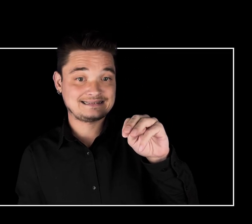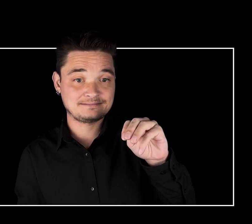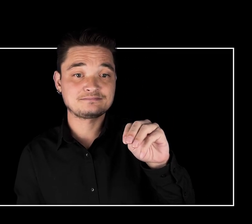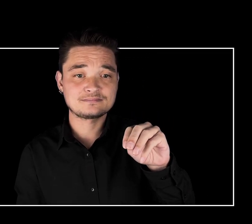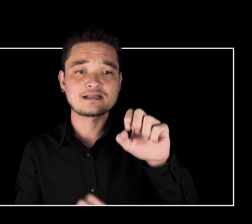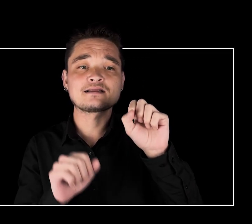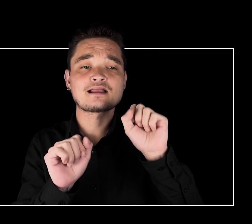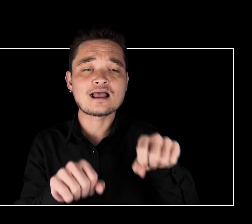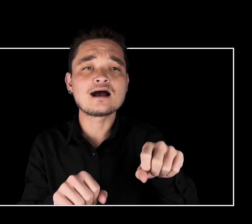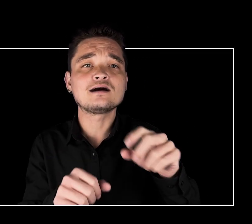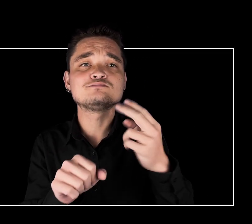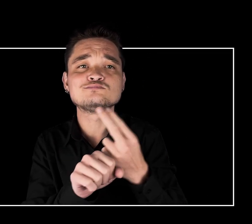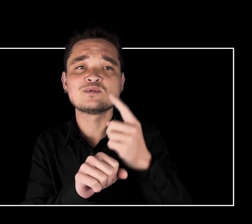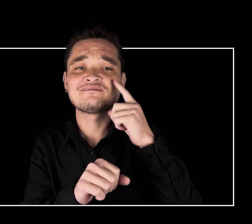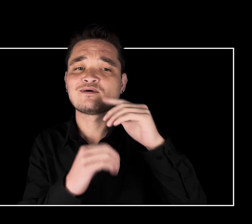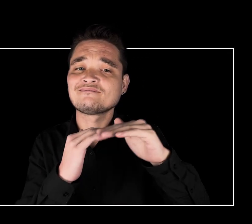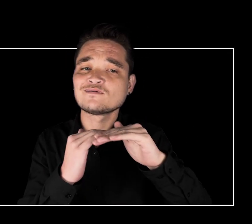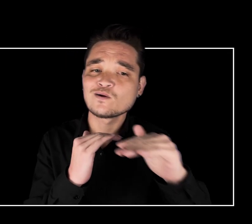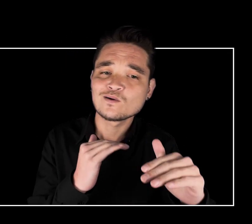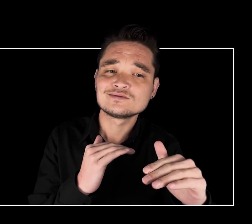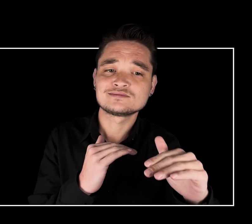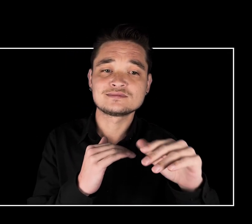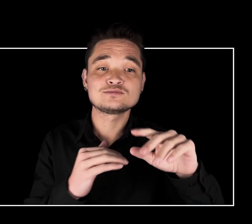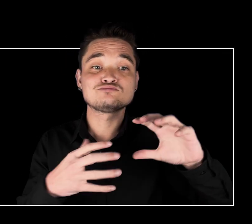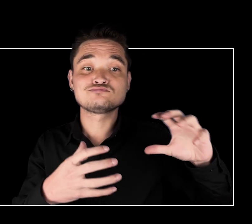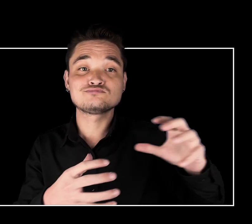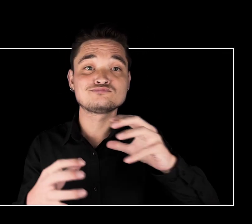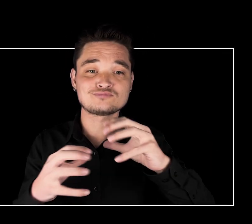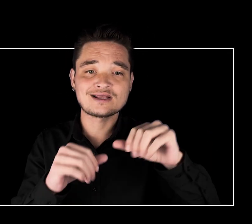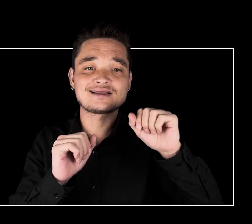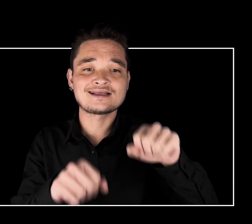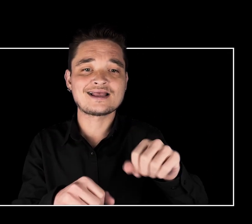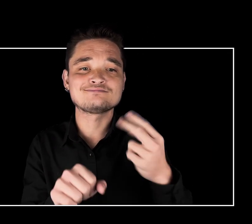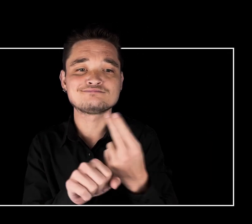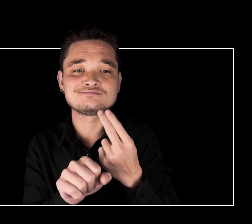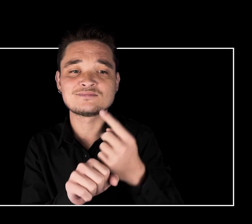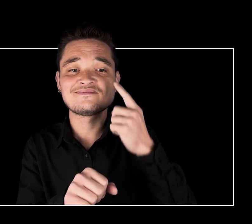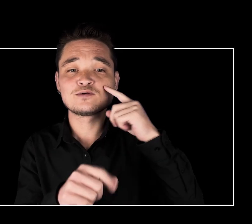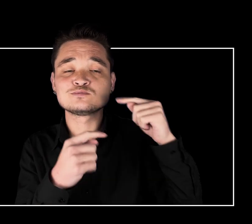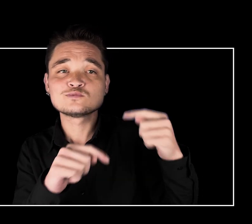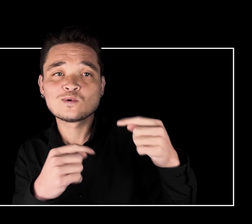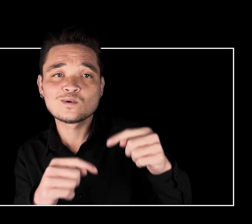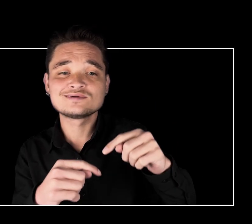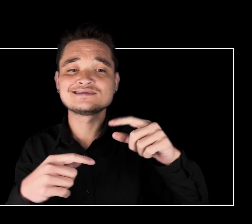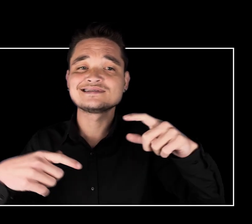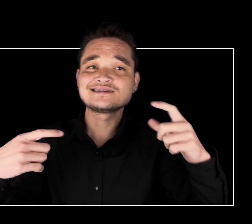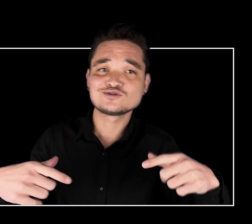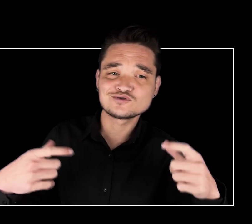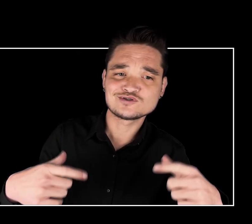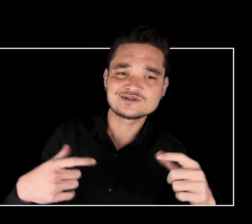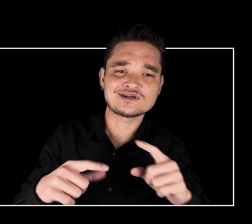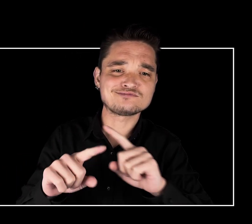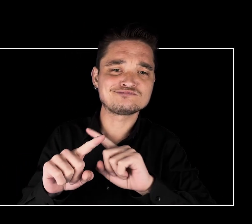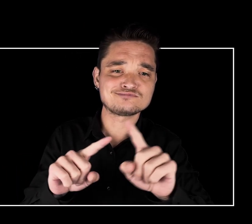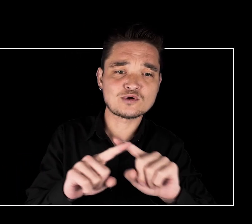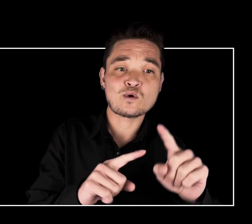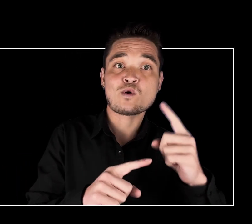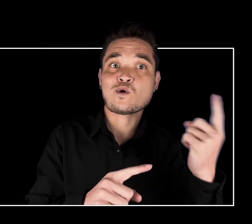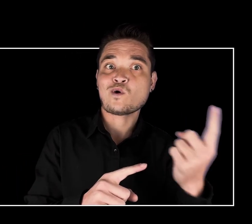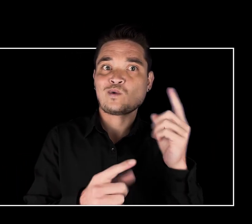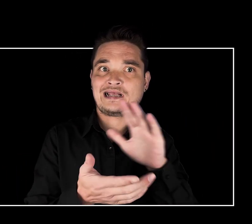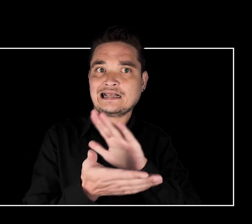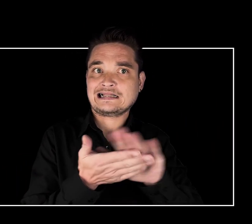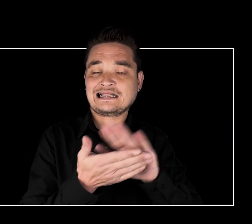floors and counters. Dishwashers can sanitize dishes and toys and pacifiers. Always clean before